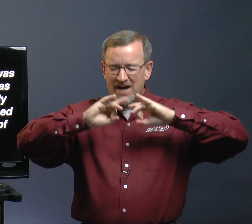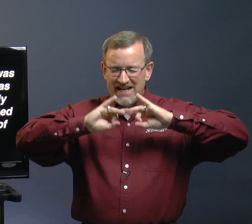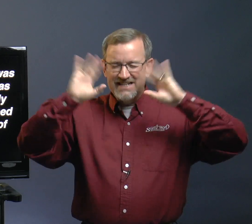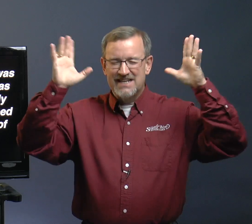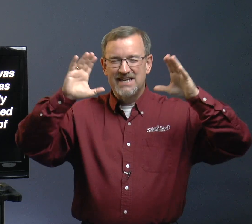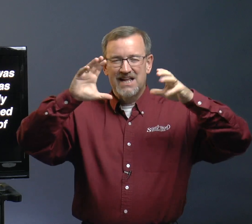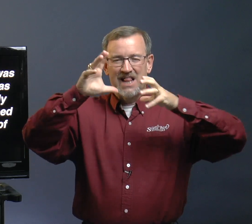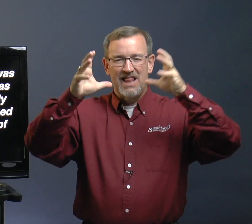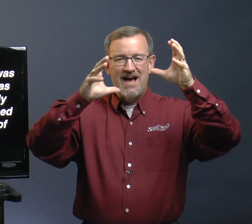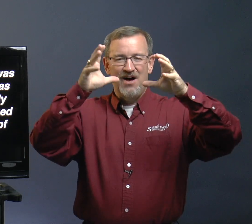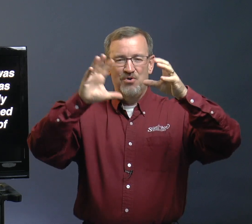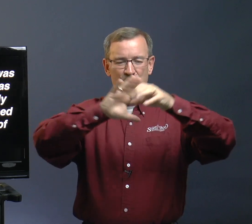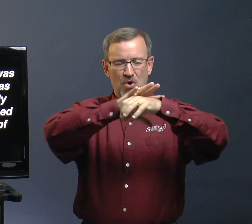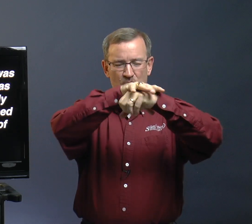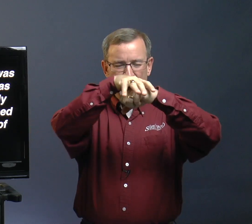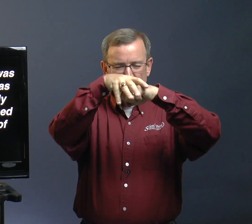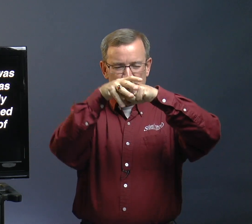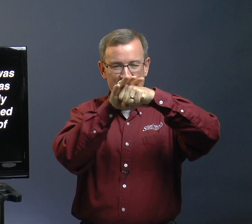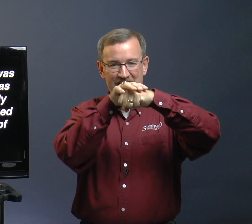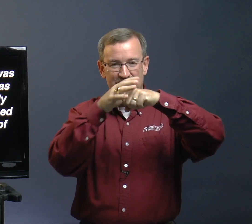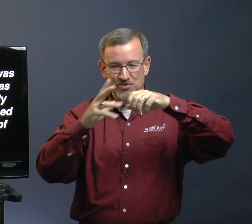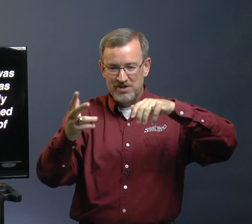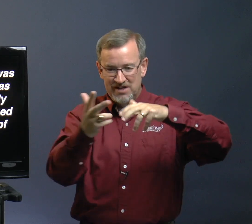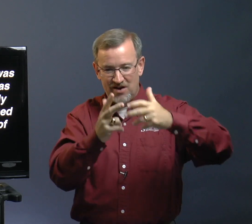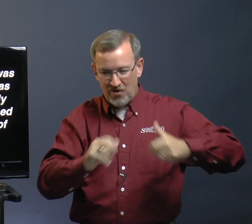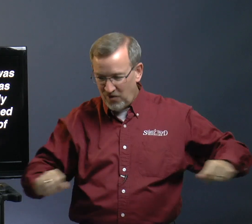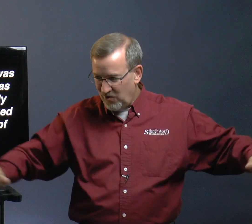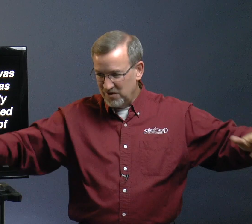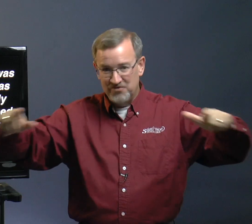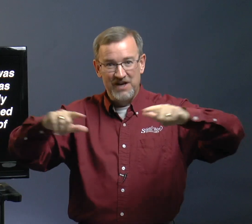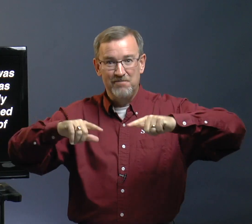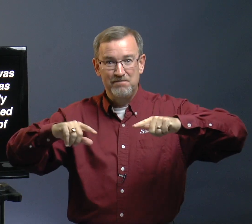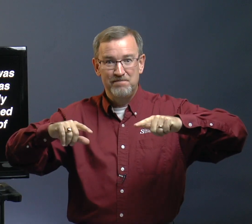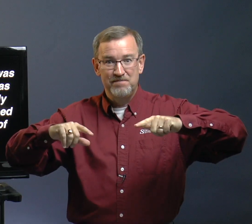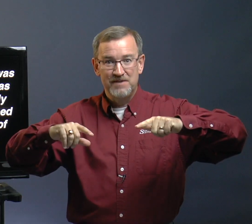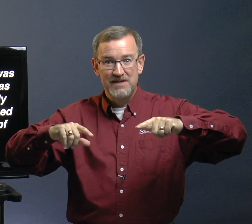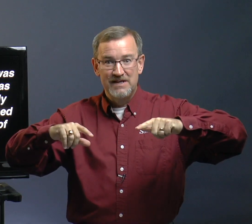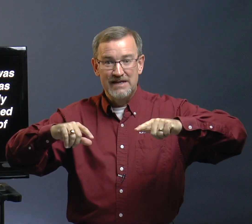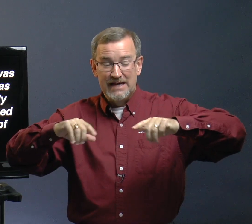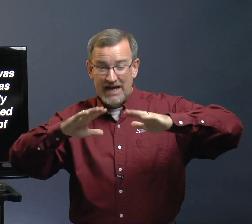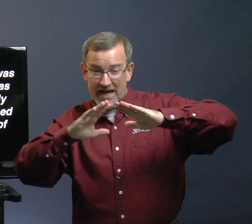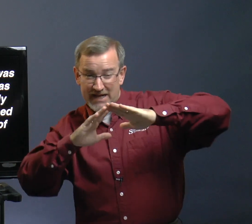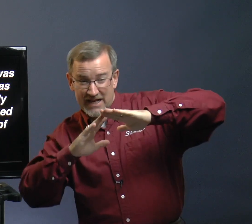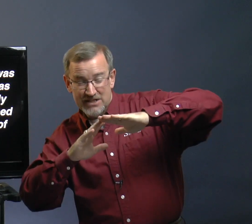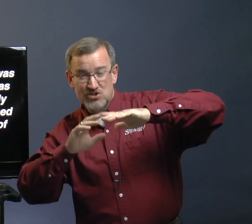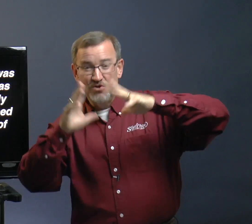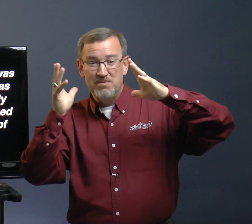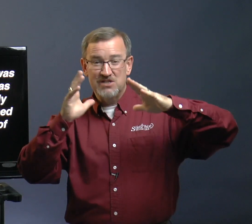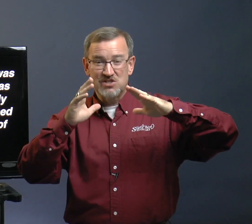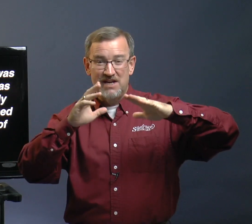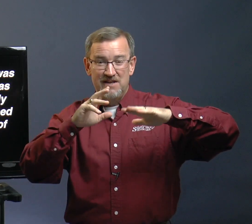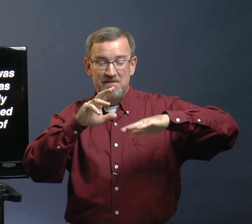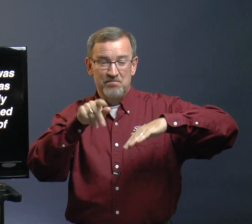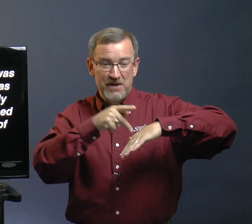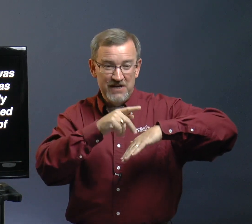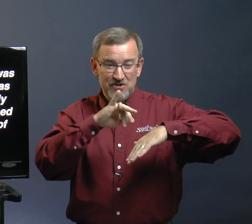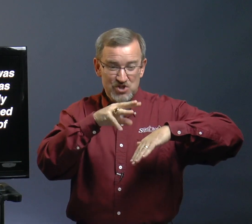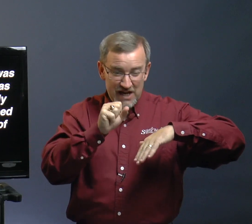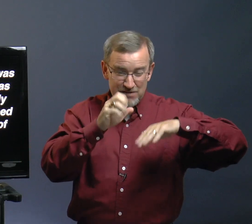bright cloud overshadowed all of them. And so much that Peter, James,